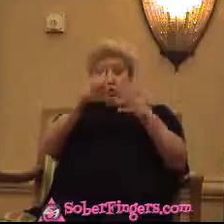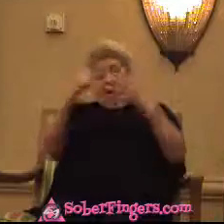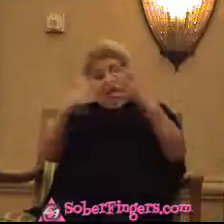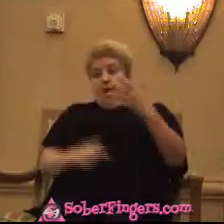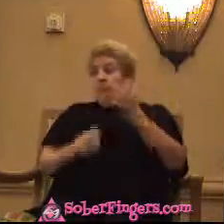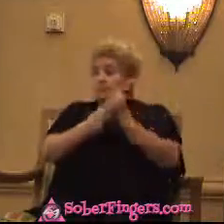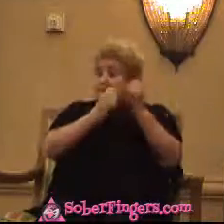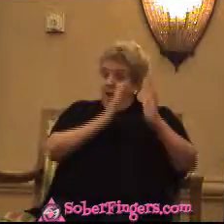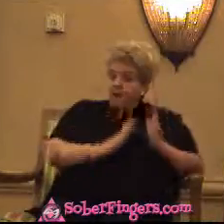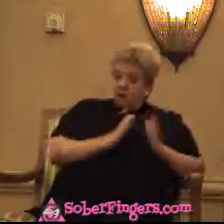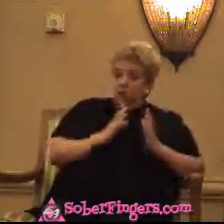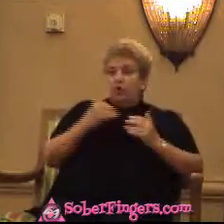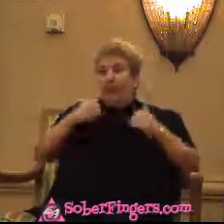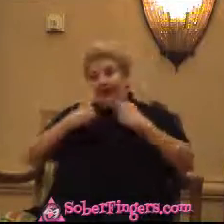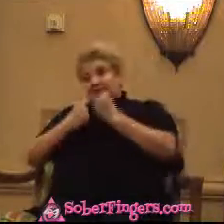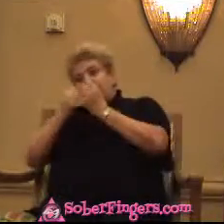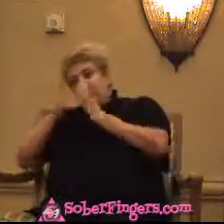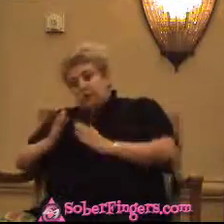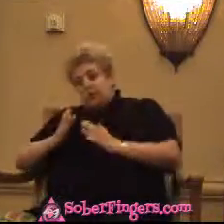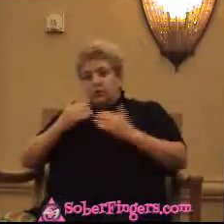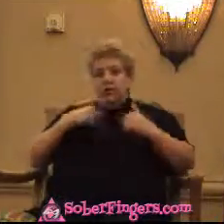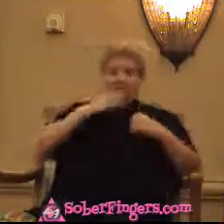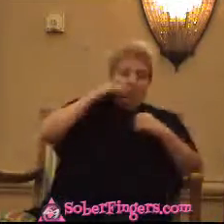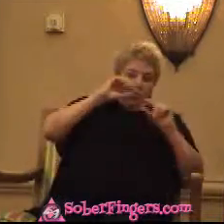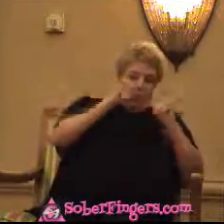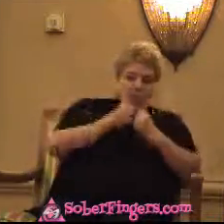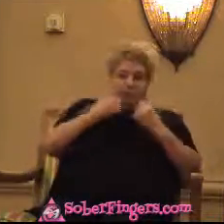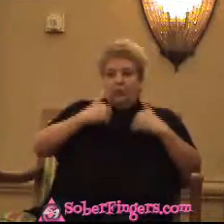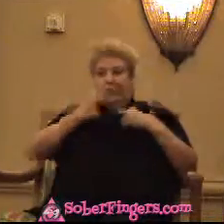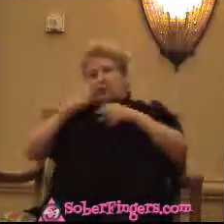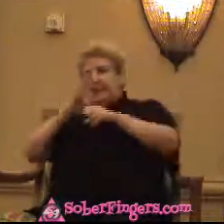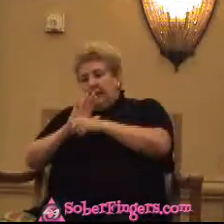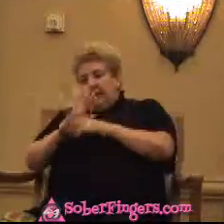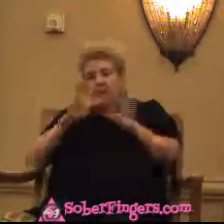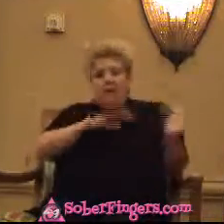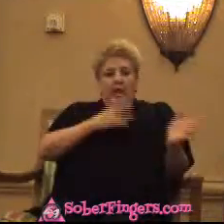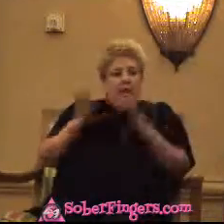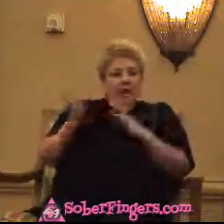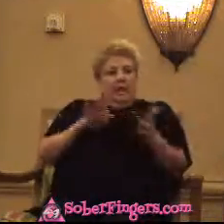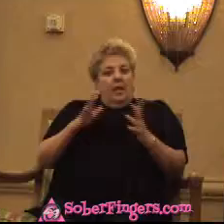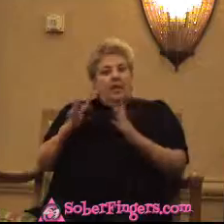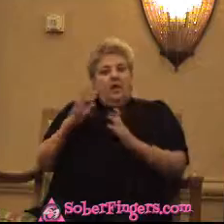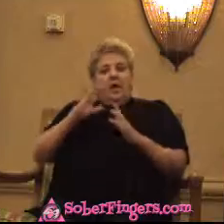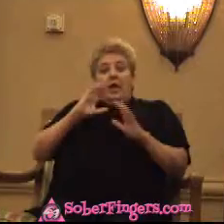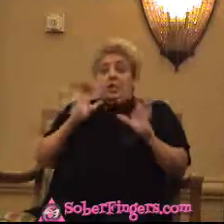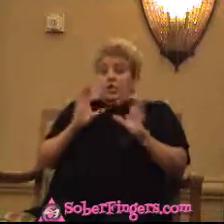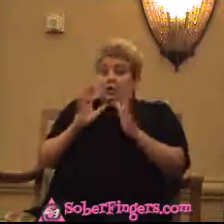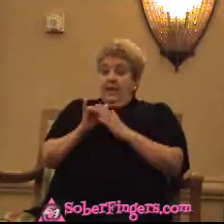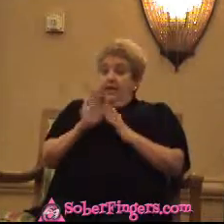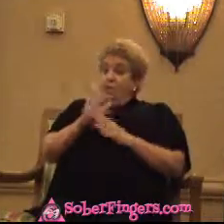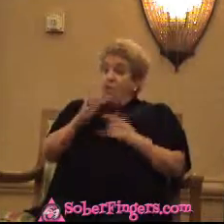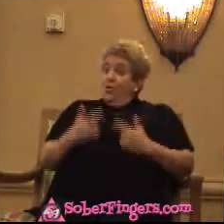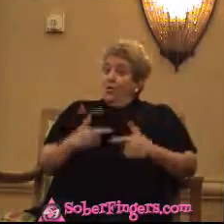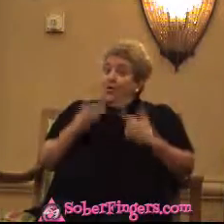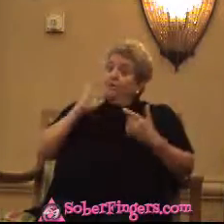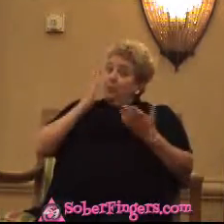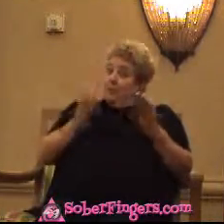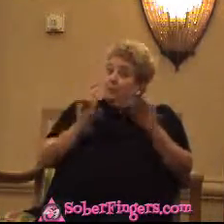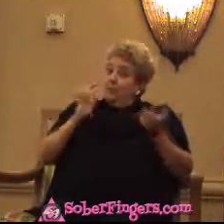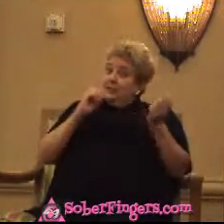have a sponsor, you have a home group, you have commitments, you do the things, if you're anything like me, your life will probably change too. I'm going to leave